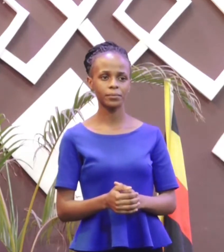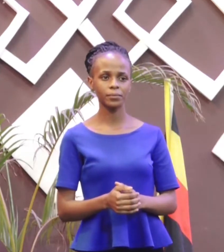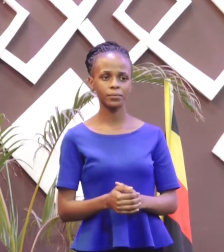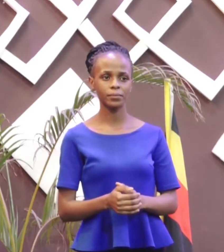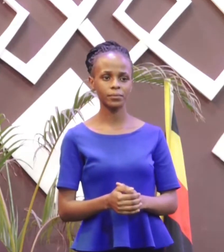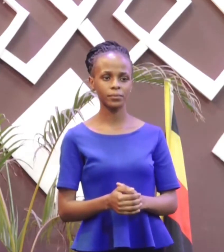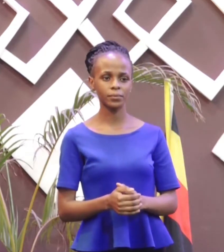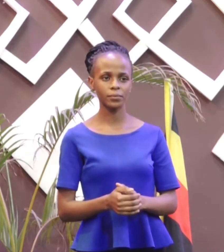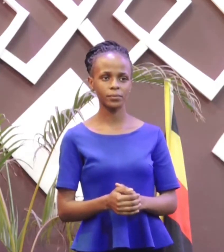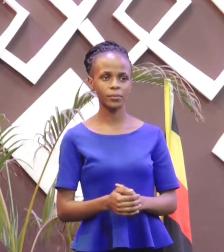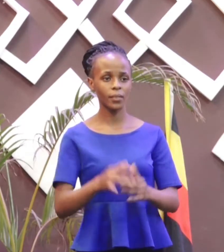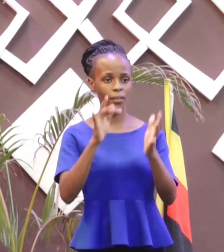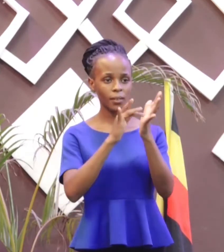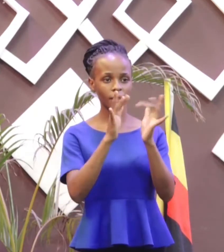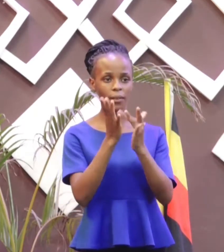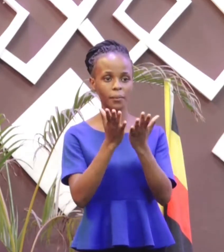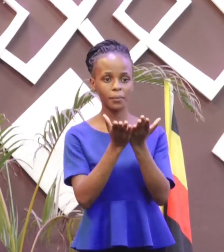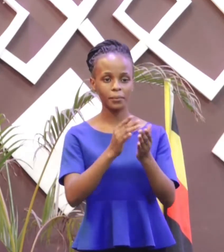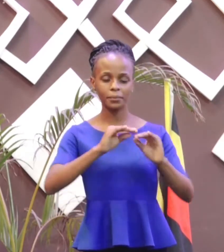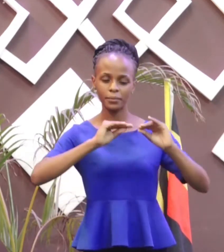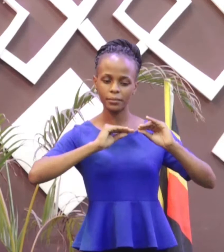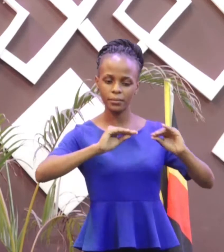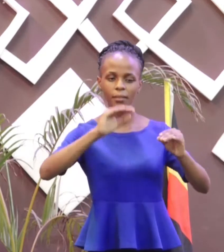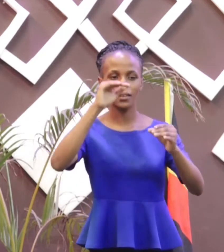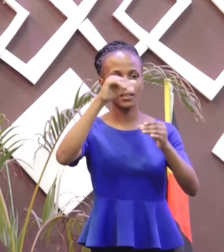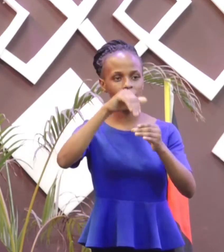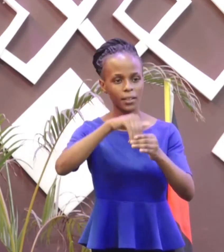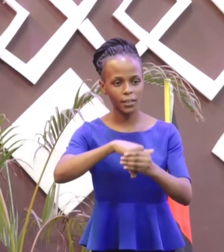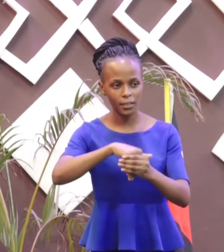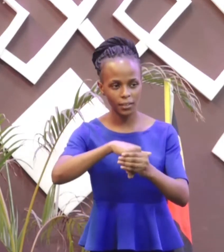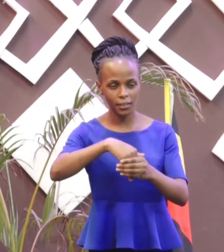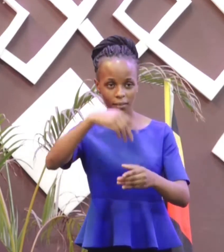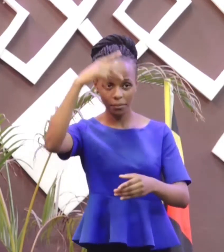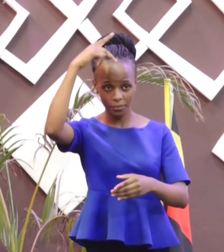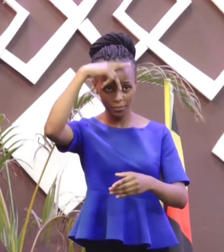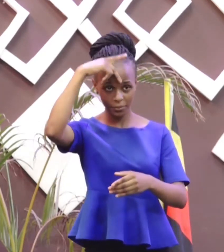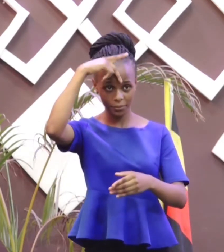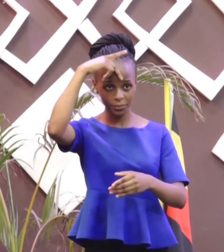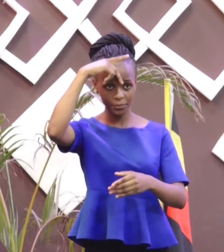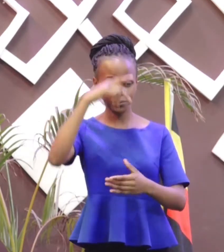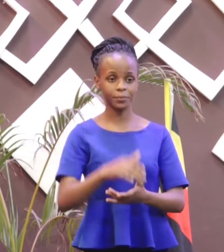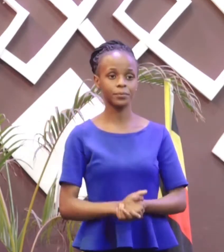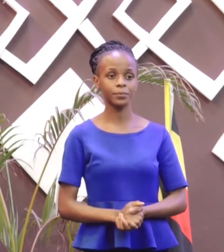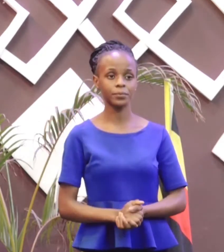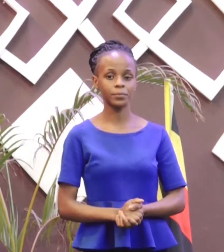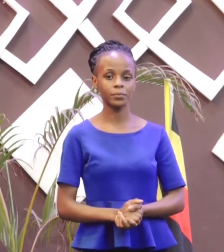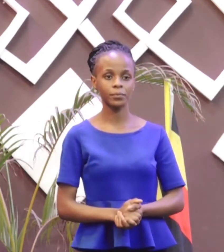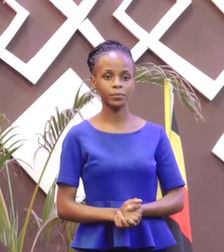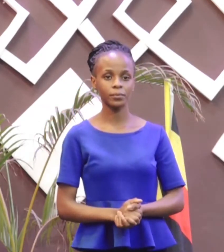midst. Bible yasomesa mu kitabo ky'Engero. The Bible teaches us in the book of